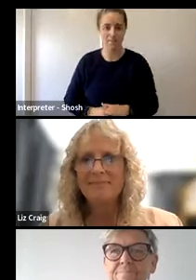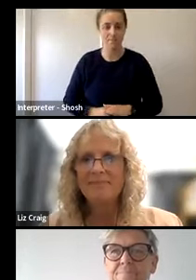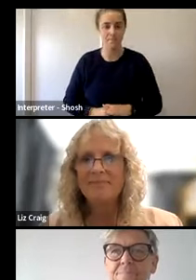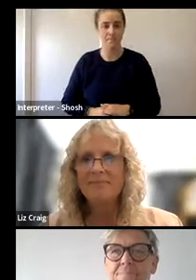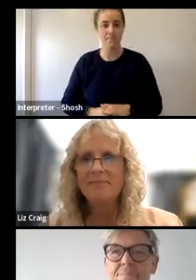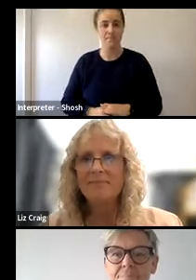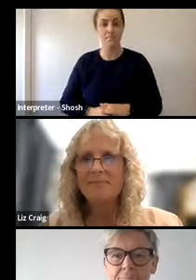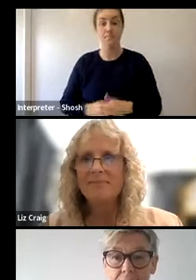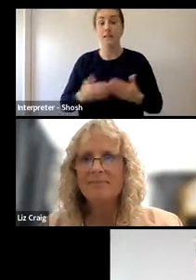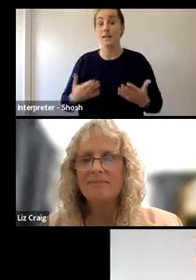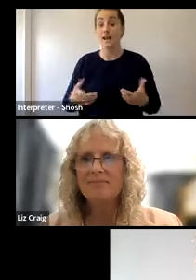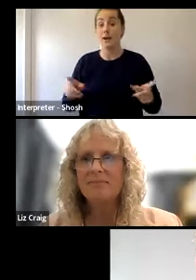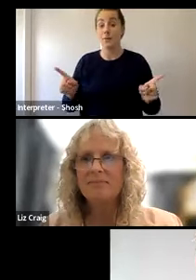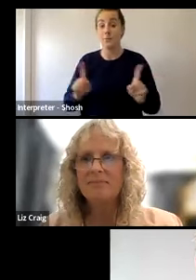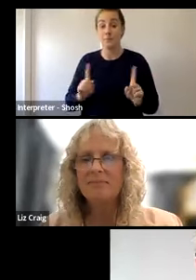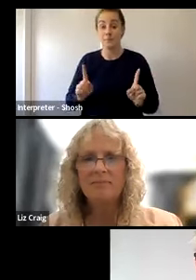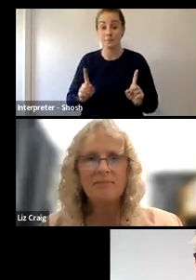Now,